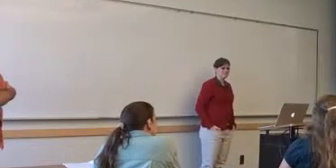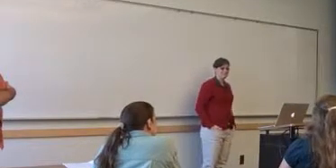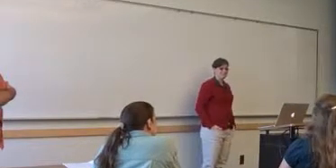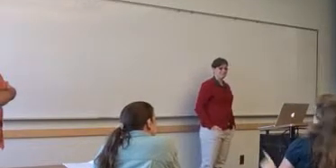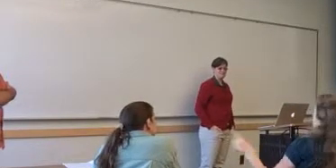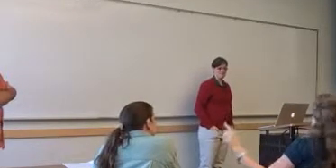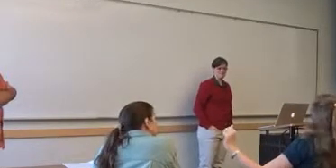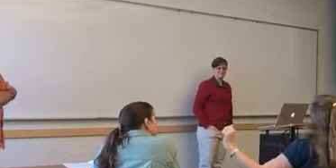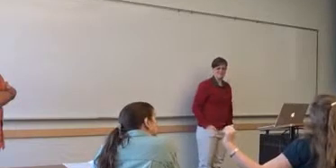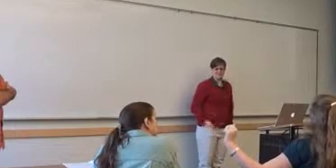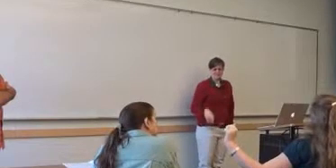B.